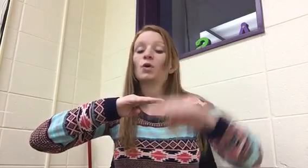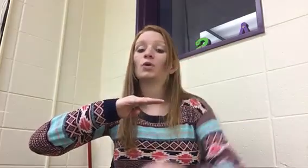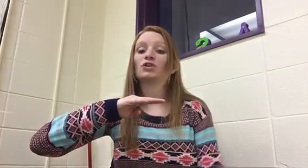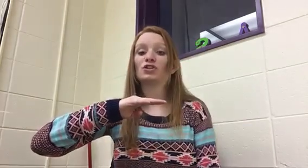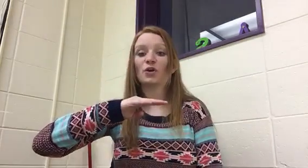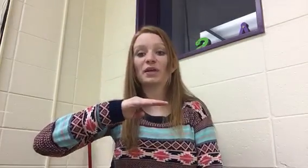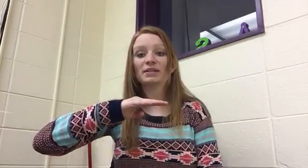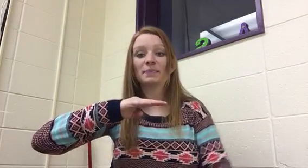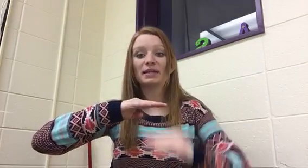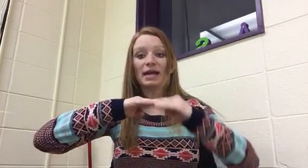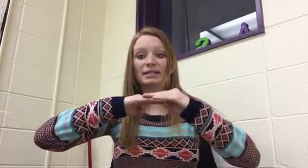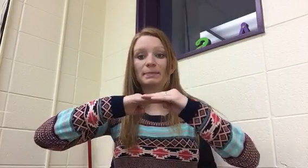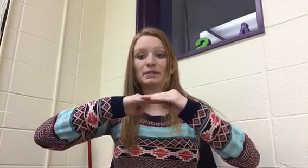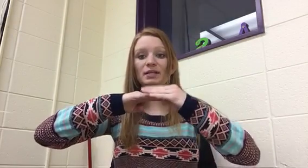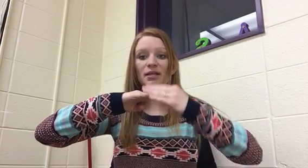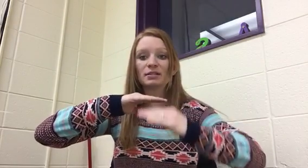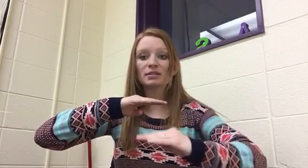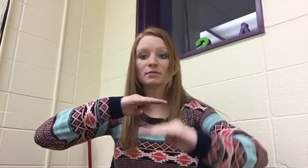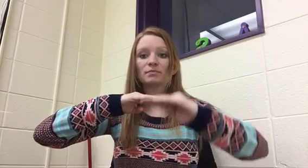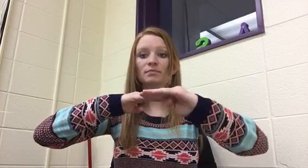or to show that something had dips in it.